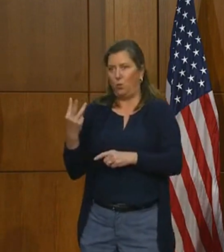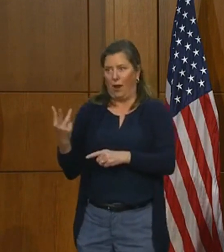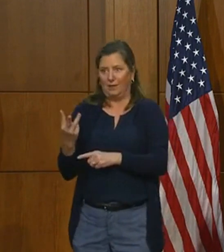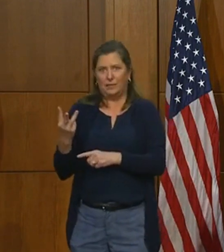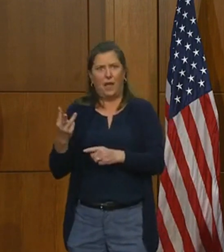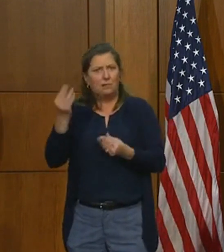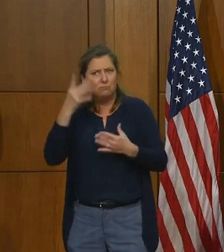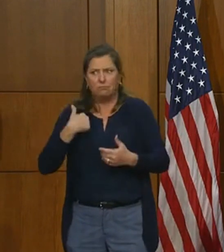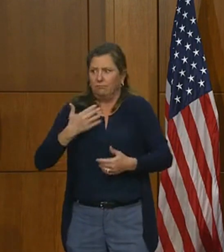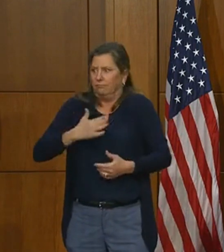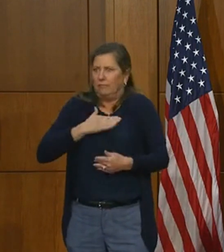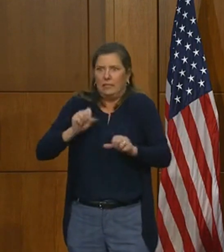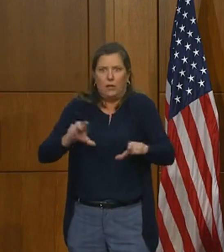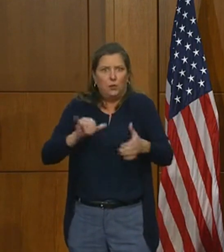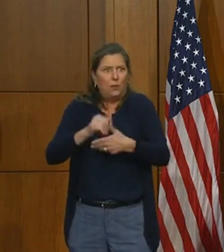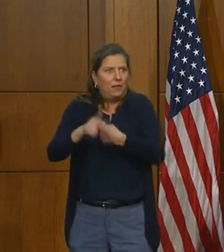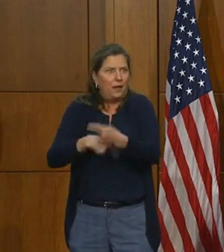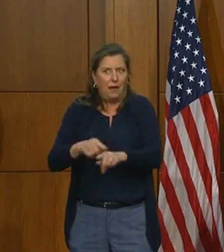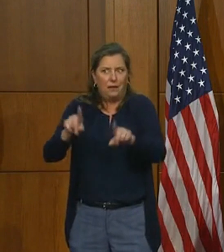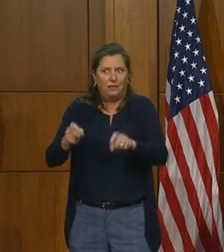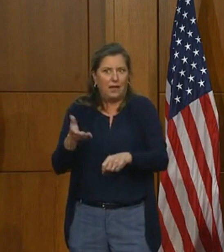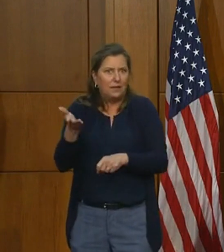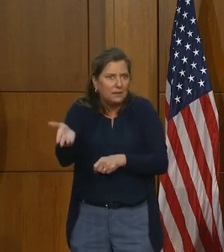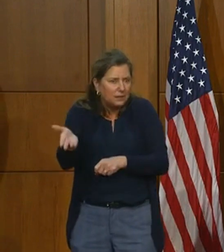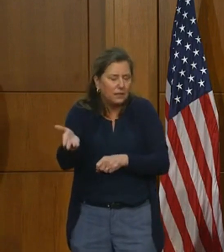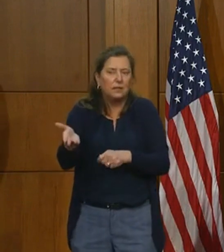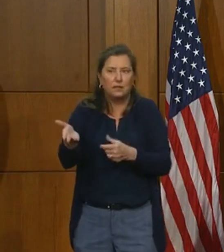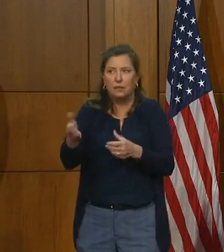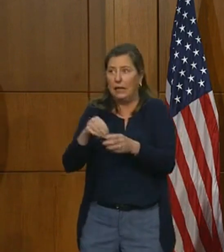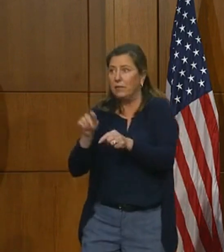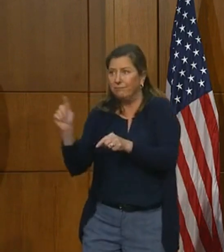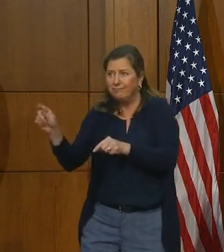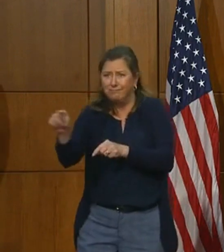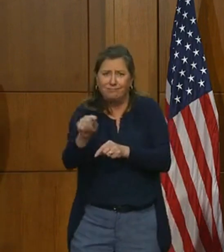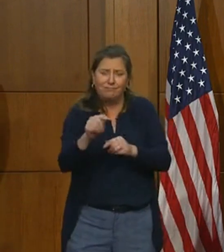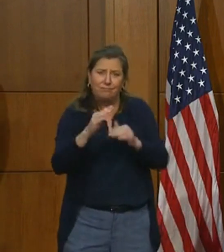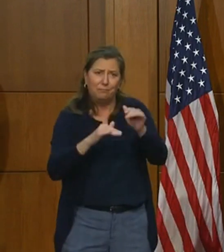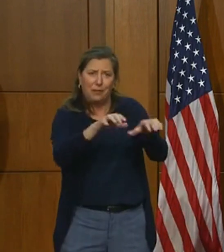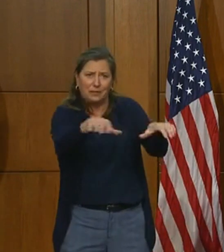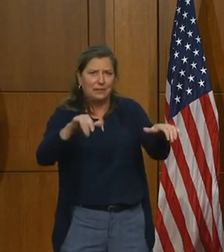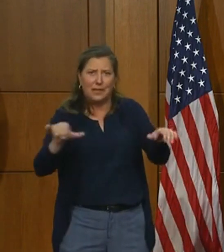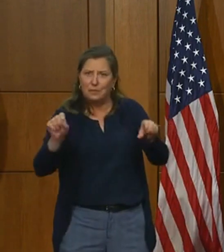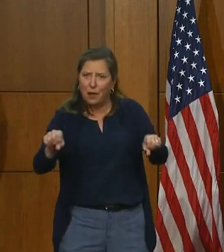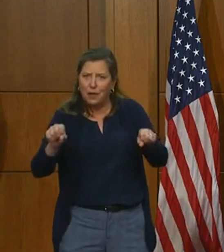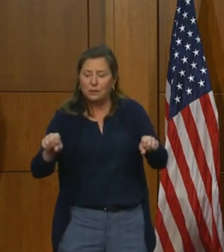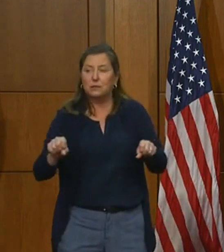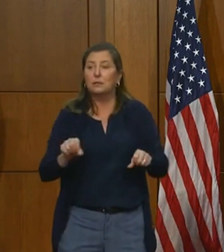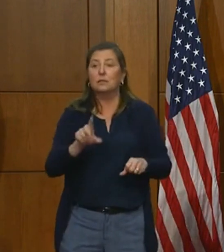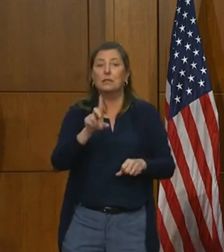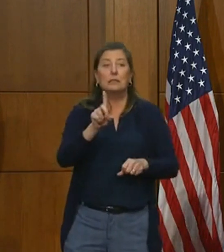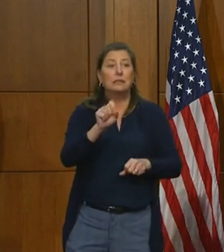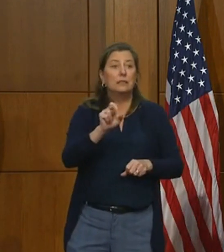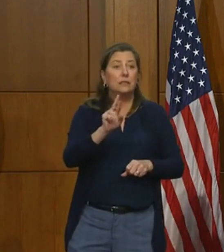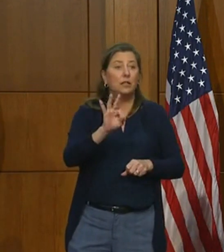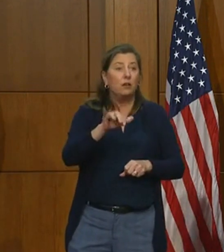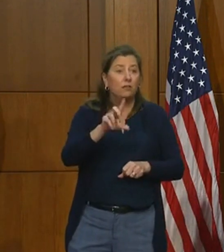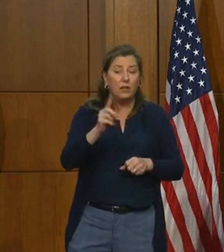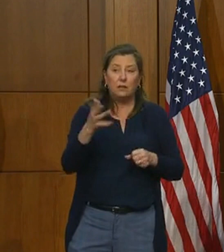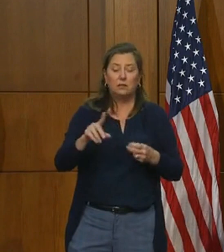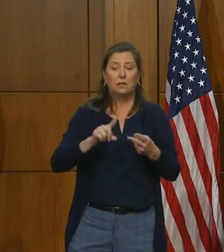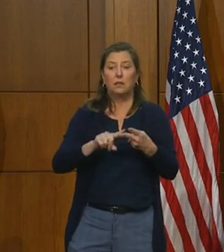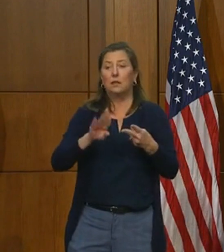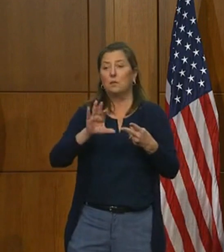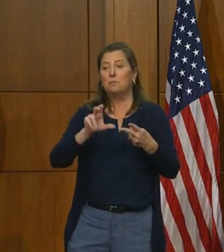pleased we're able to do point prevalence testing at as many facilities as possible. We've done Deerfield,